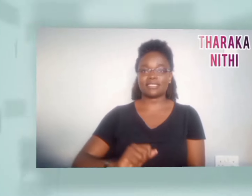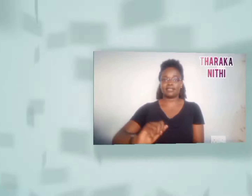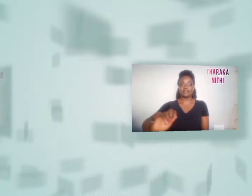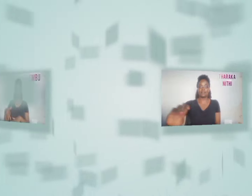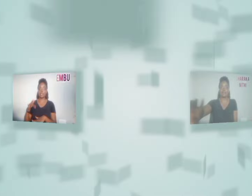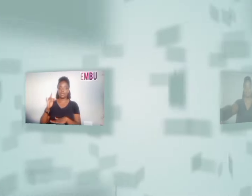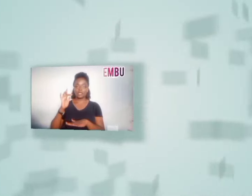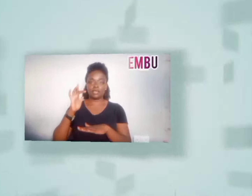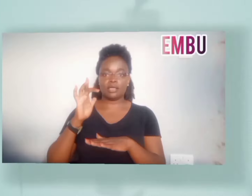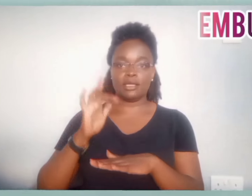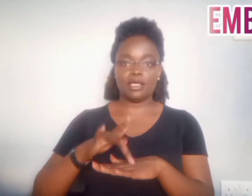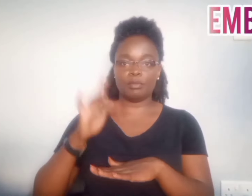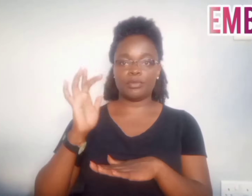sign. Embu.